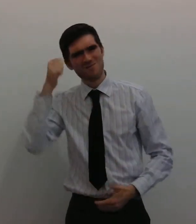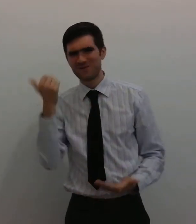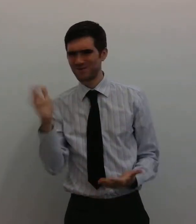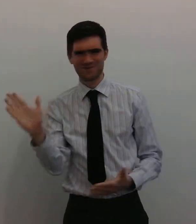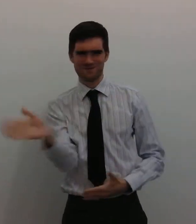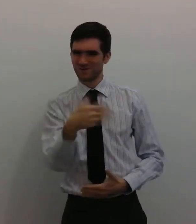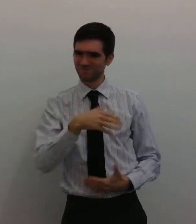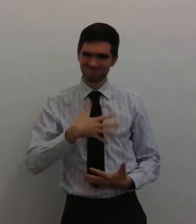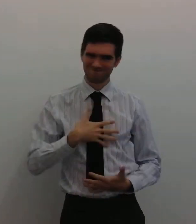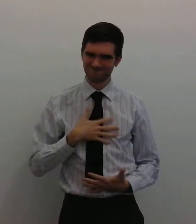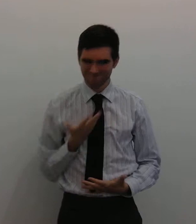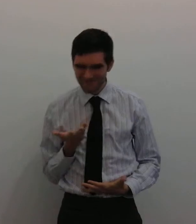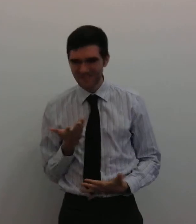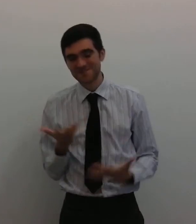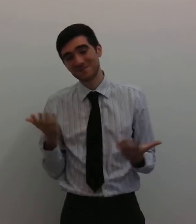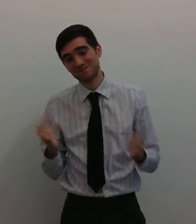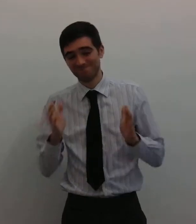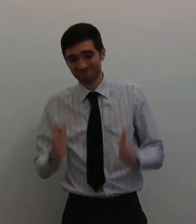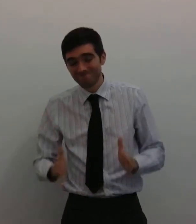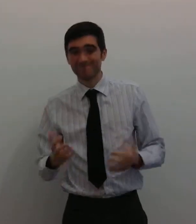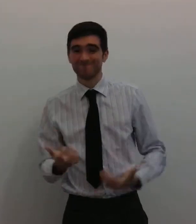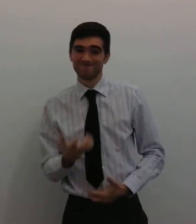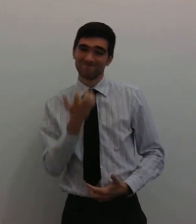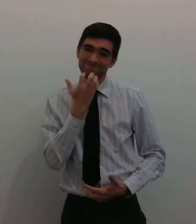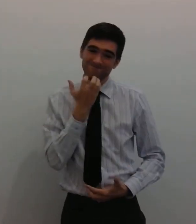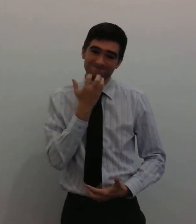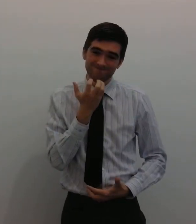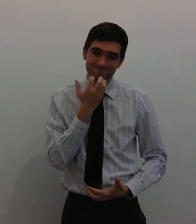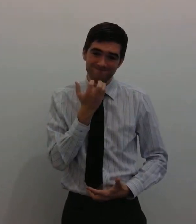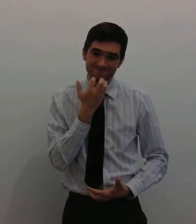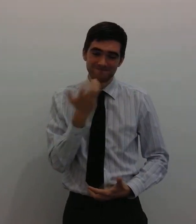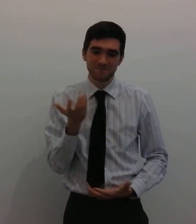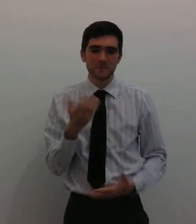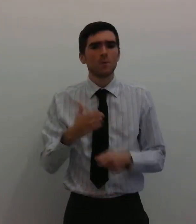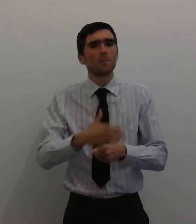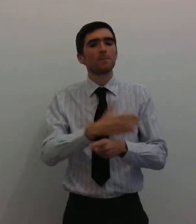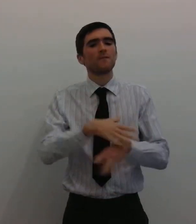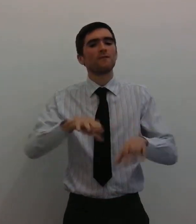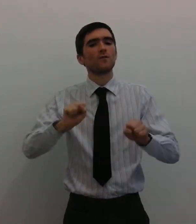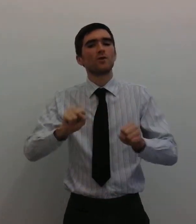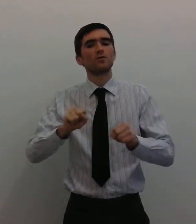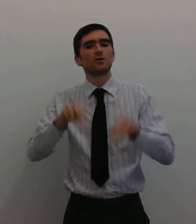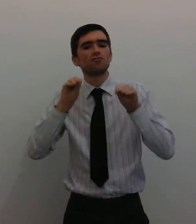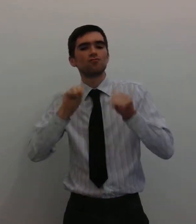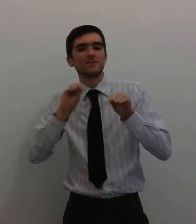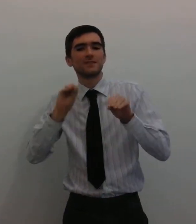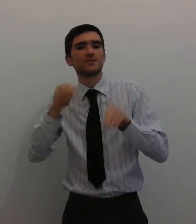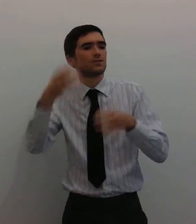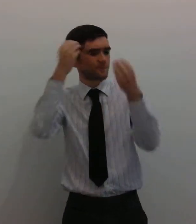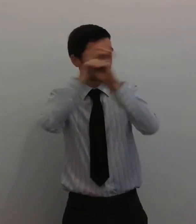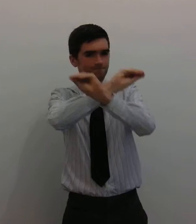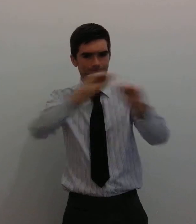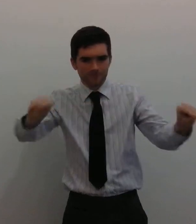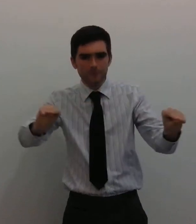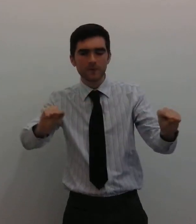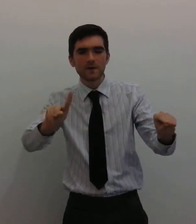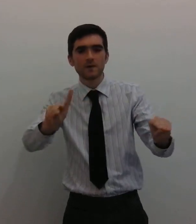just now have to do. Before we start the training, could I please remind you to switch off